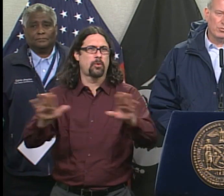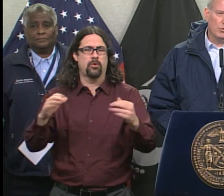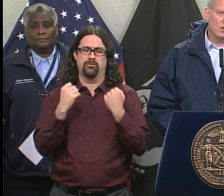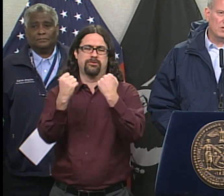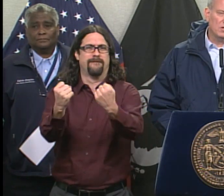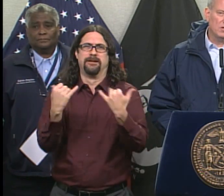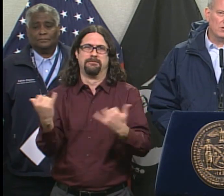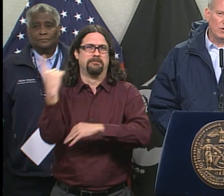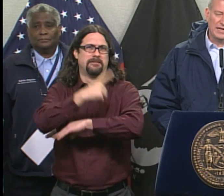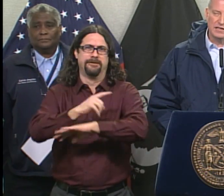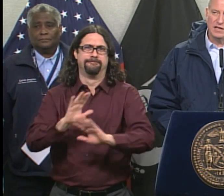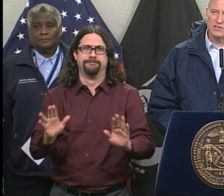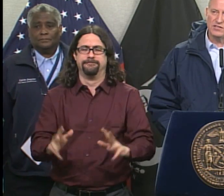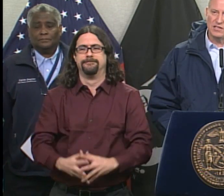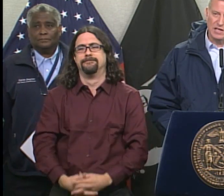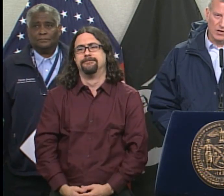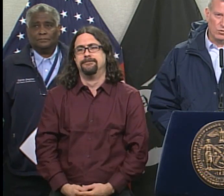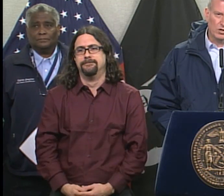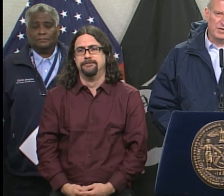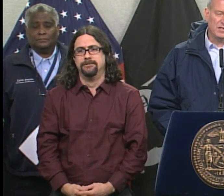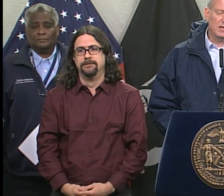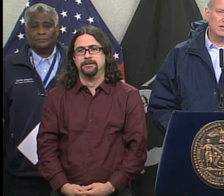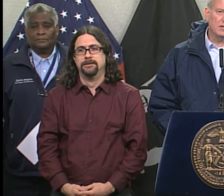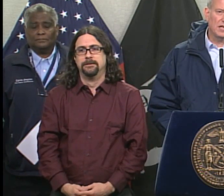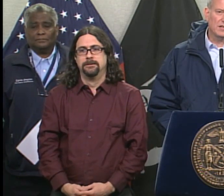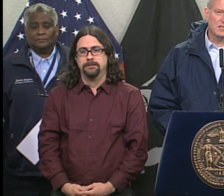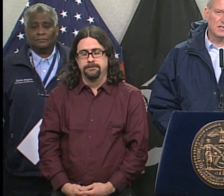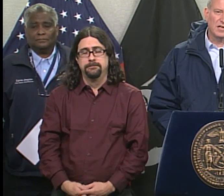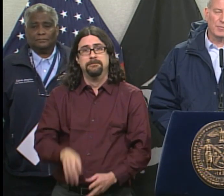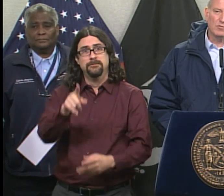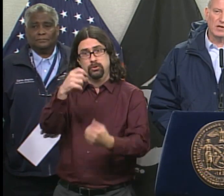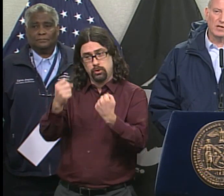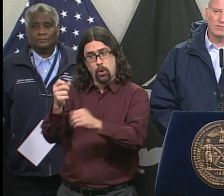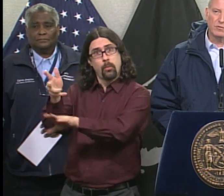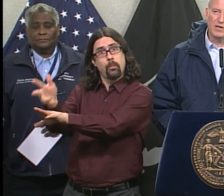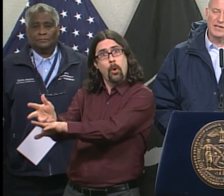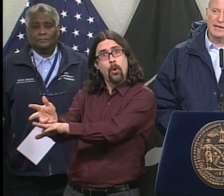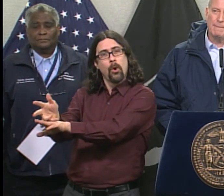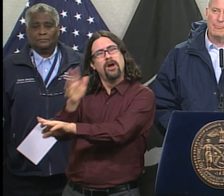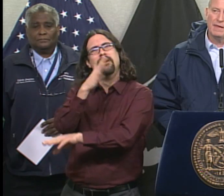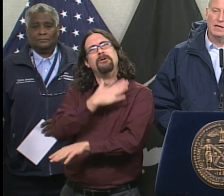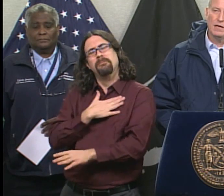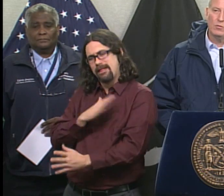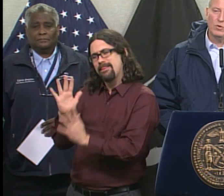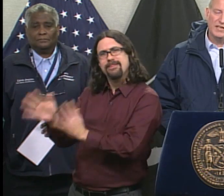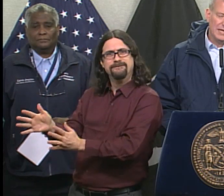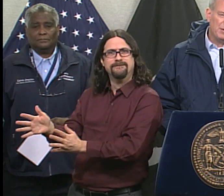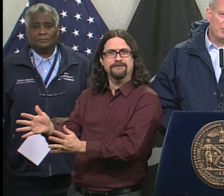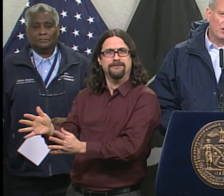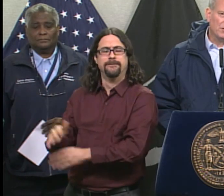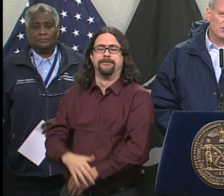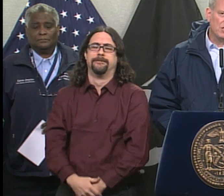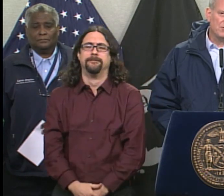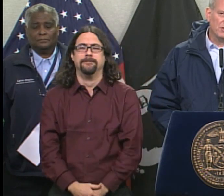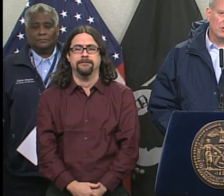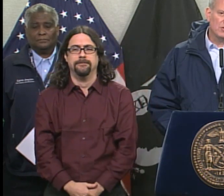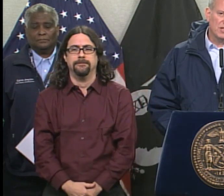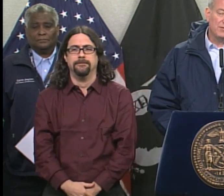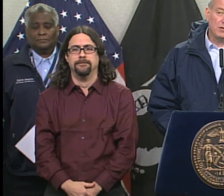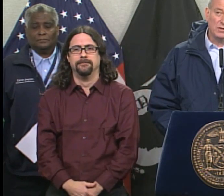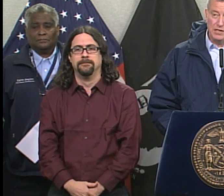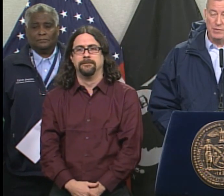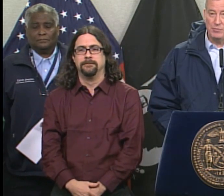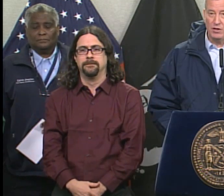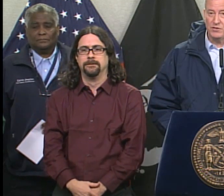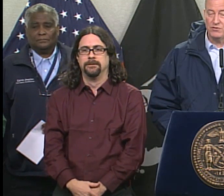very important to recognize there's a lot of work being done to get the city up and running for Monday. We need people off the streets for their own